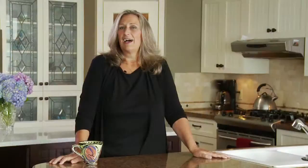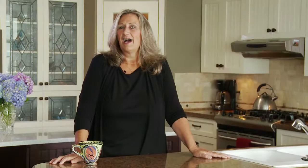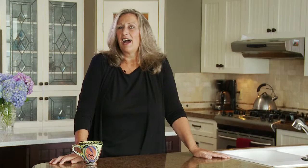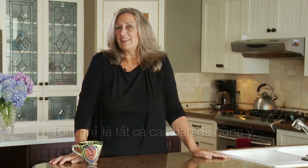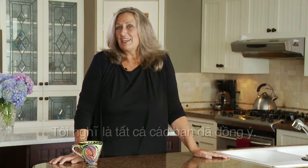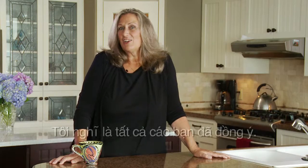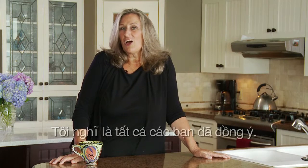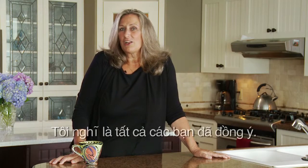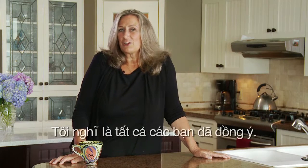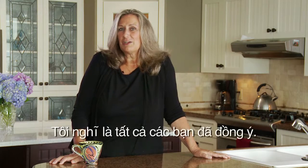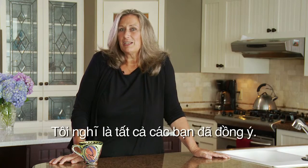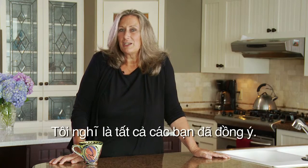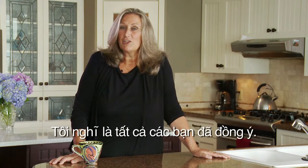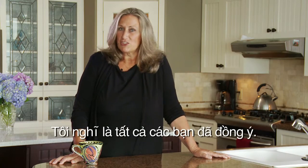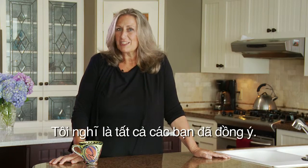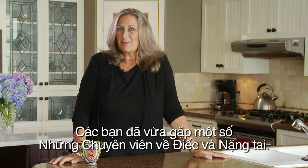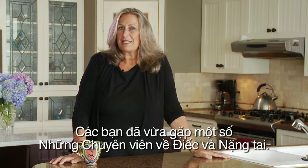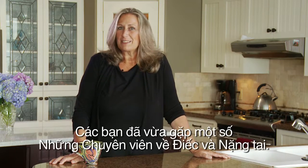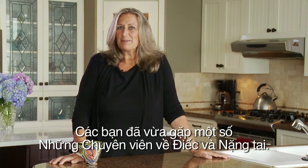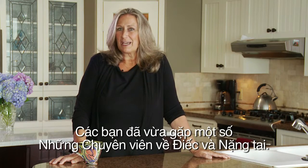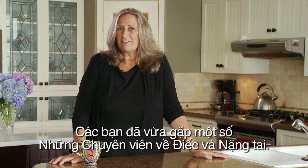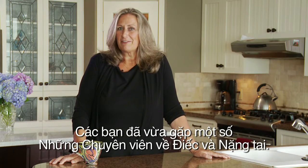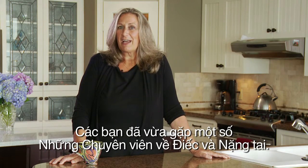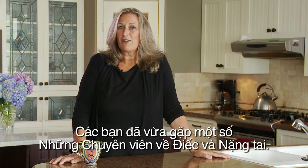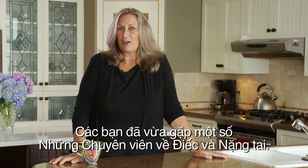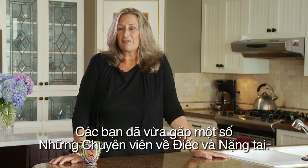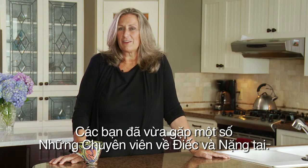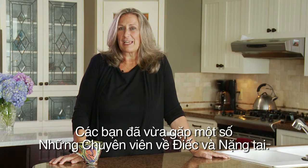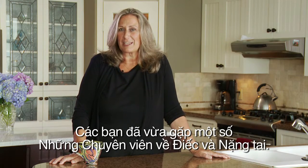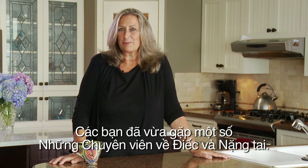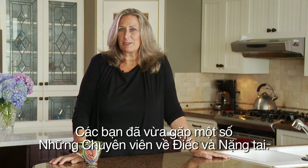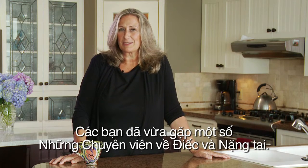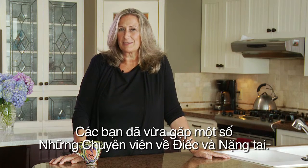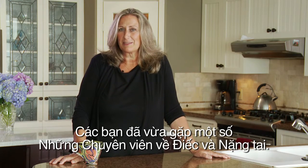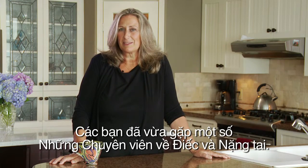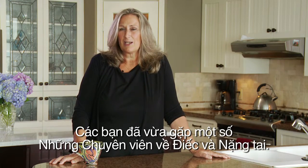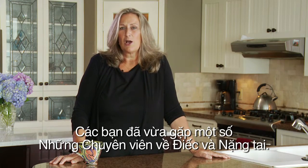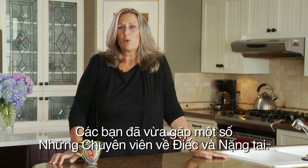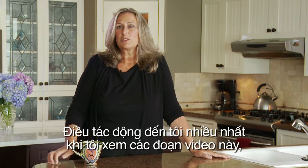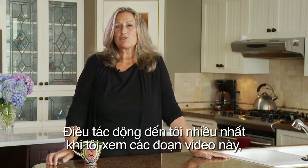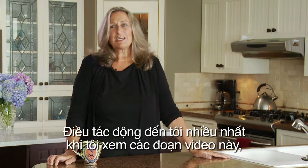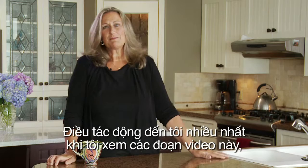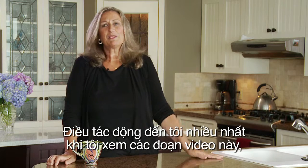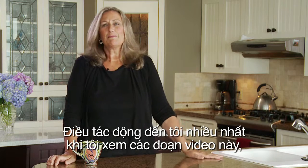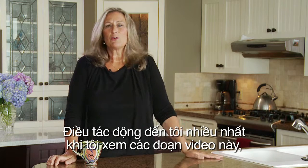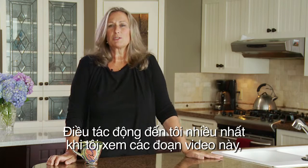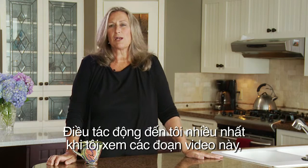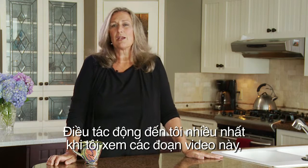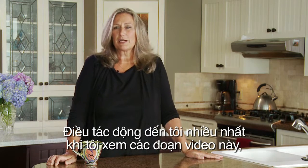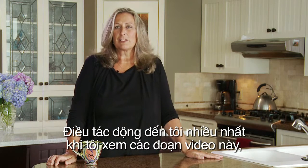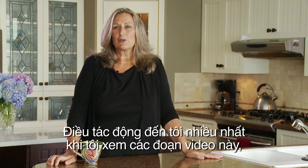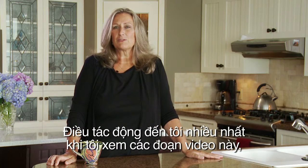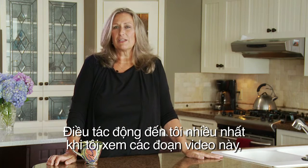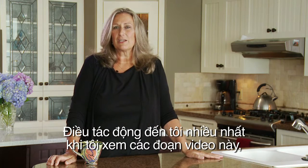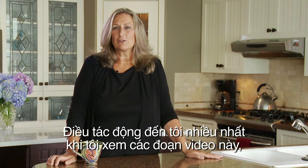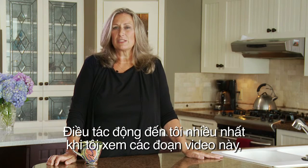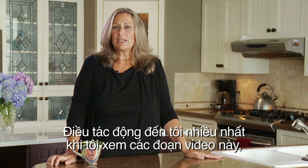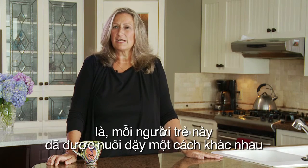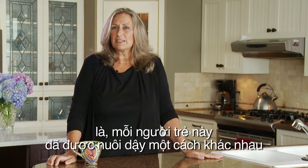I think you'll all agree, you've just met some deaf and hard of hearing experts. What strikes me the most when I look at those videos is